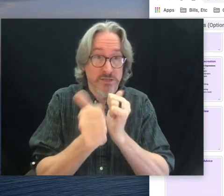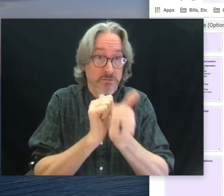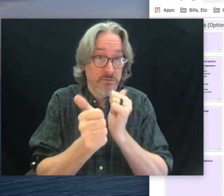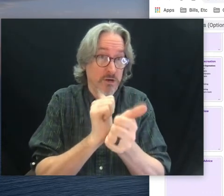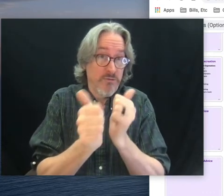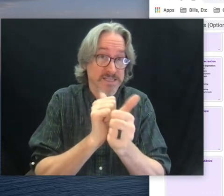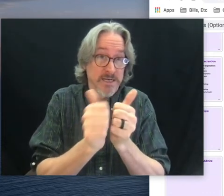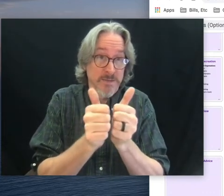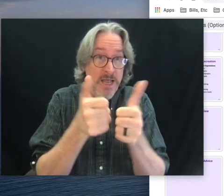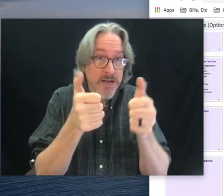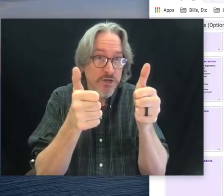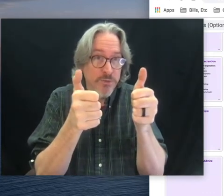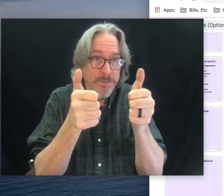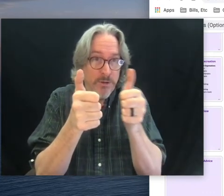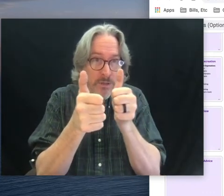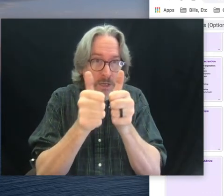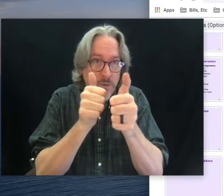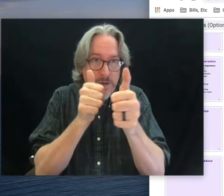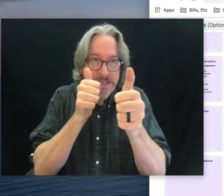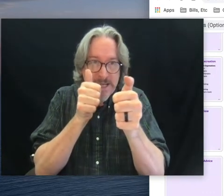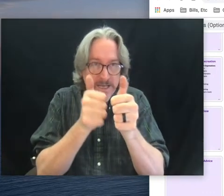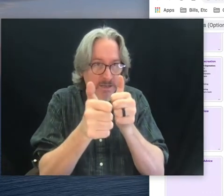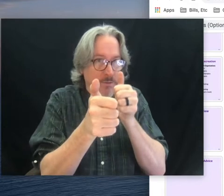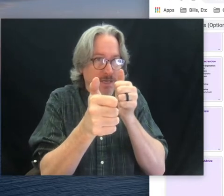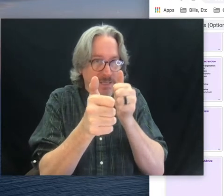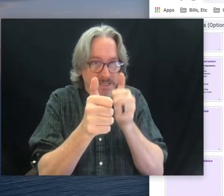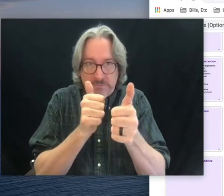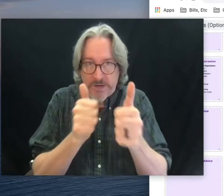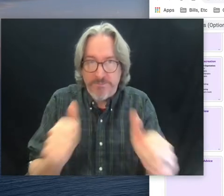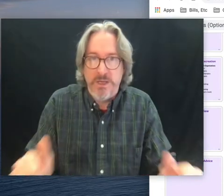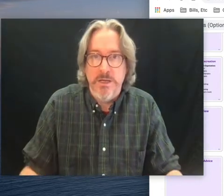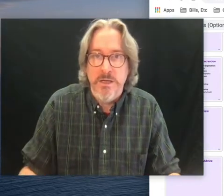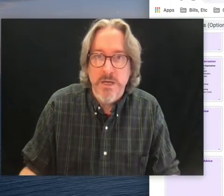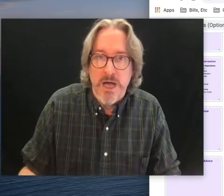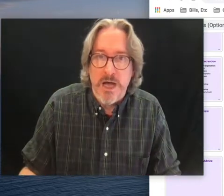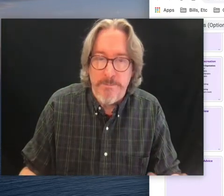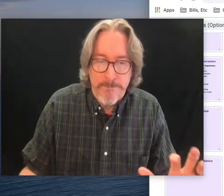it's a racing company. Here are two people. One gets ahead. The other one gets ahead. Right.